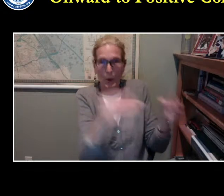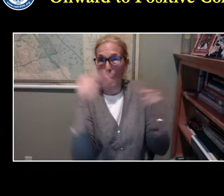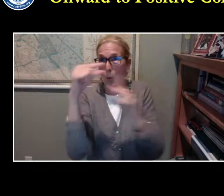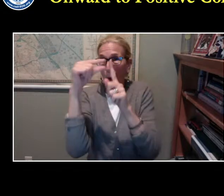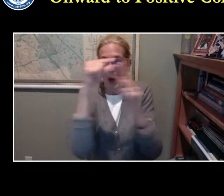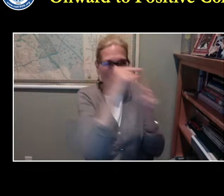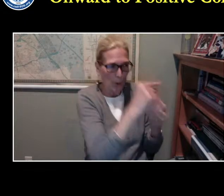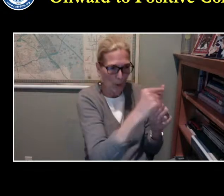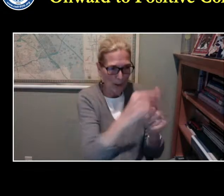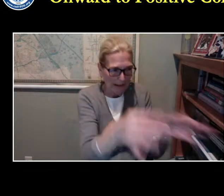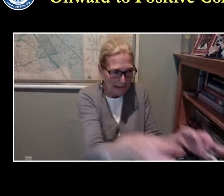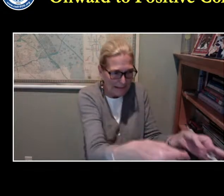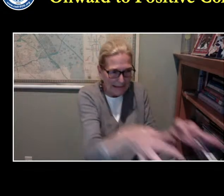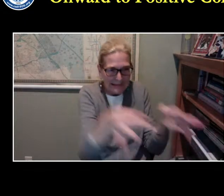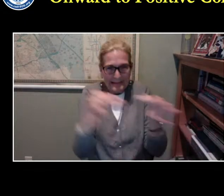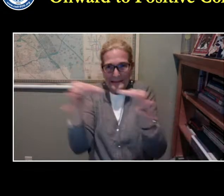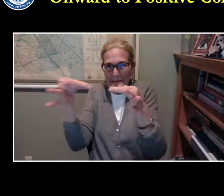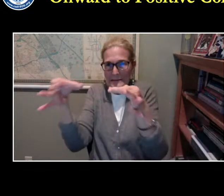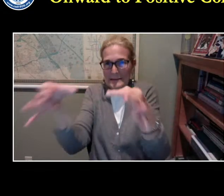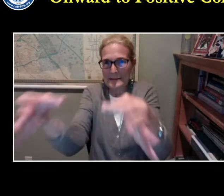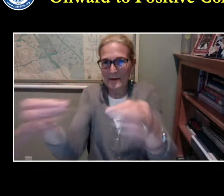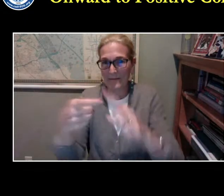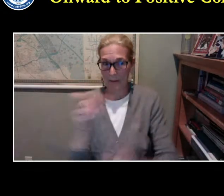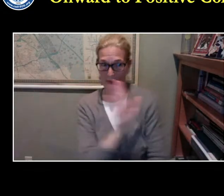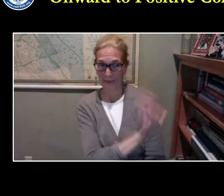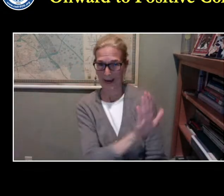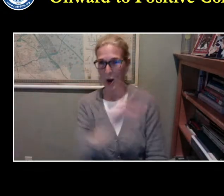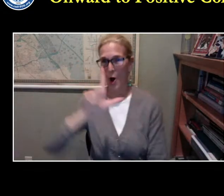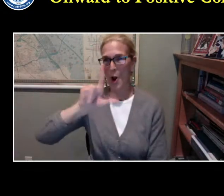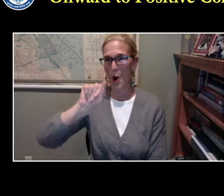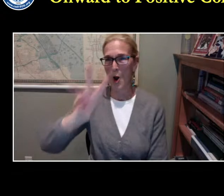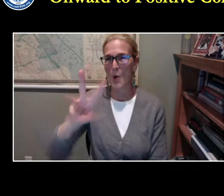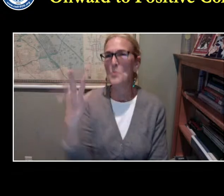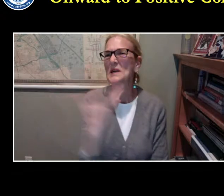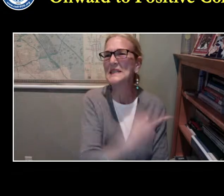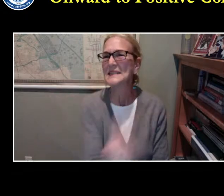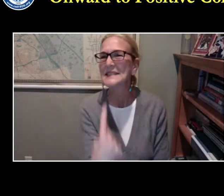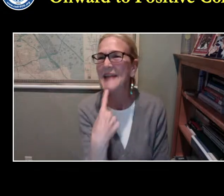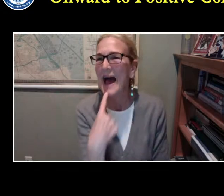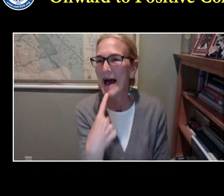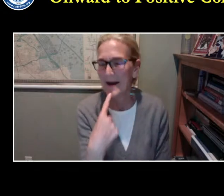So I took some verbatim text from the Yeti policy